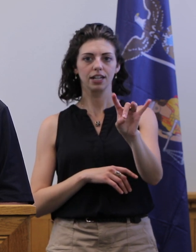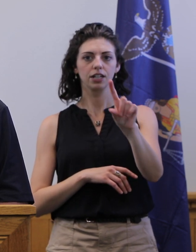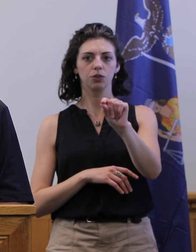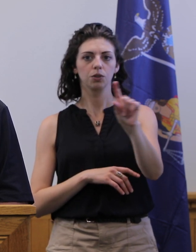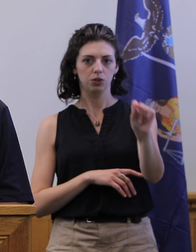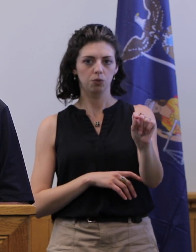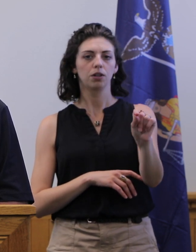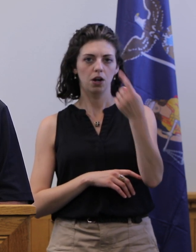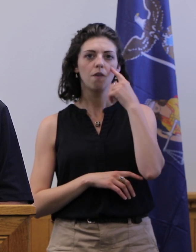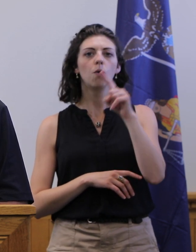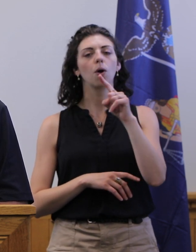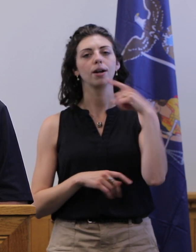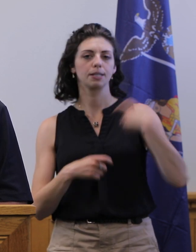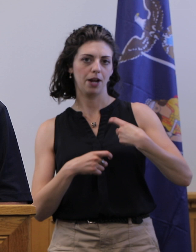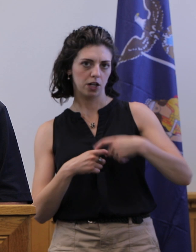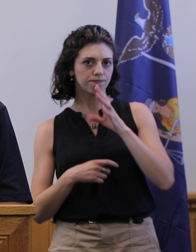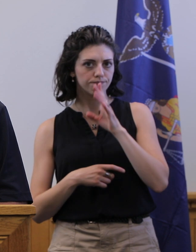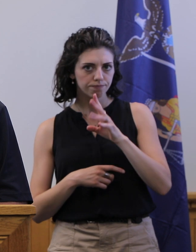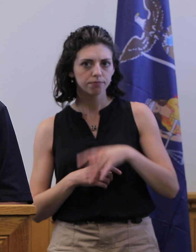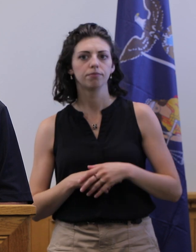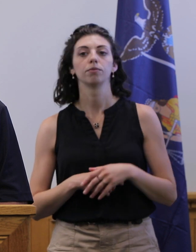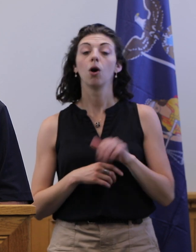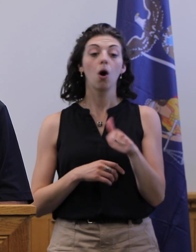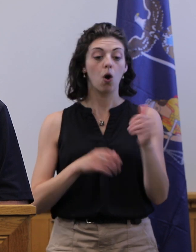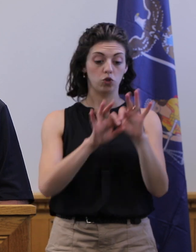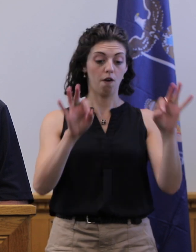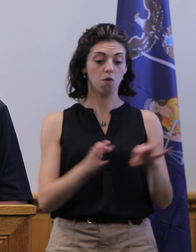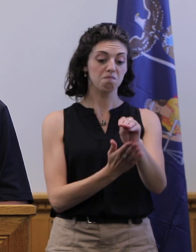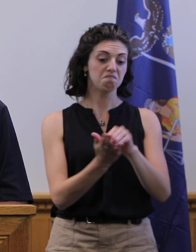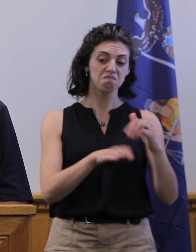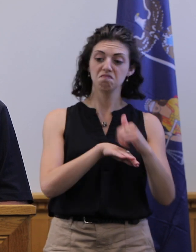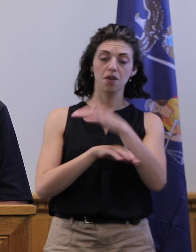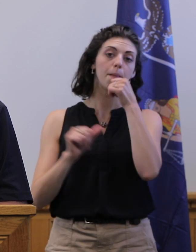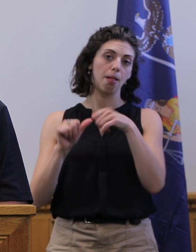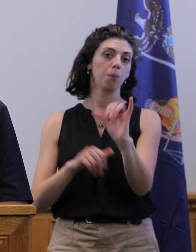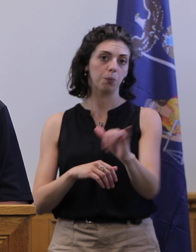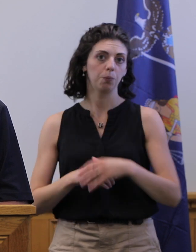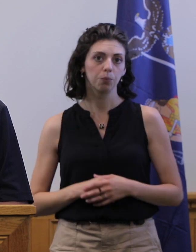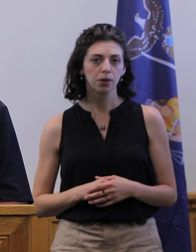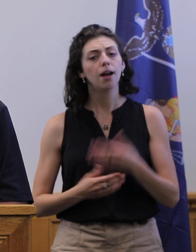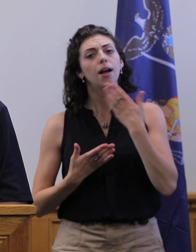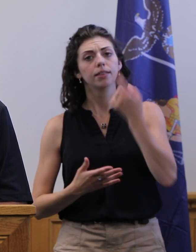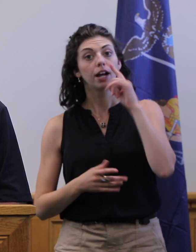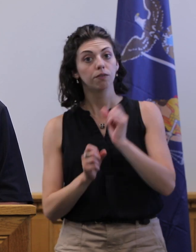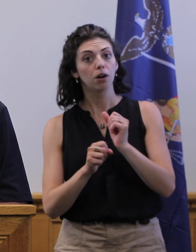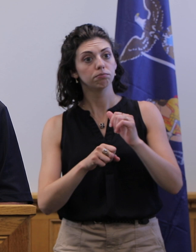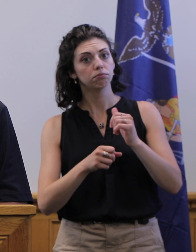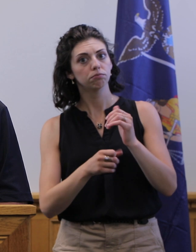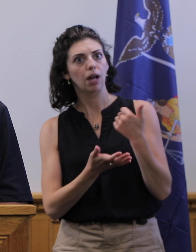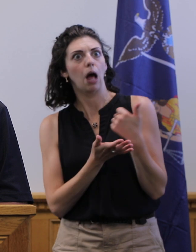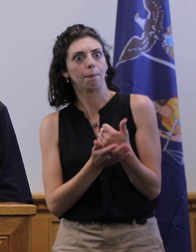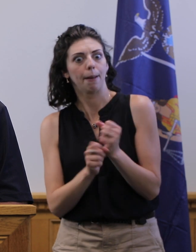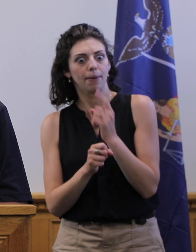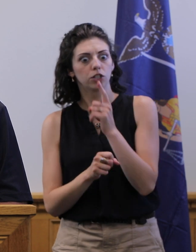1-844-468-2020 in Spanish. You can also return your form in the mail. Thank you for help in making sure that Oswego County receives its share of funding